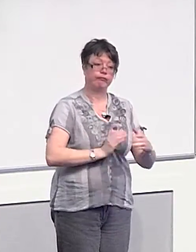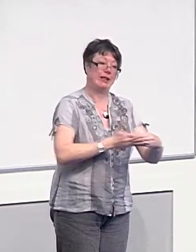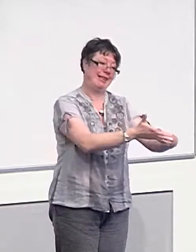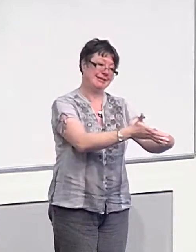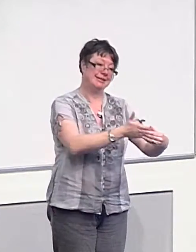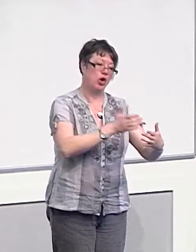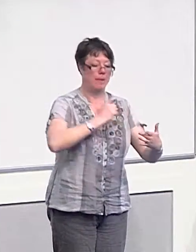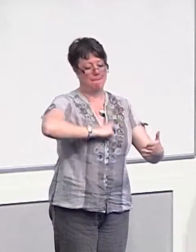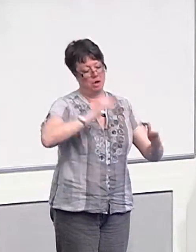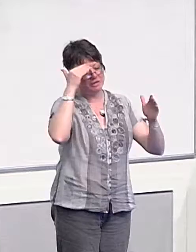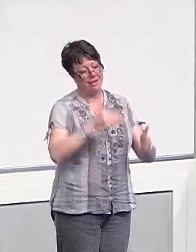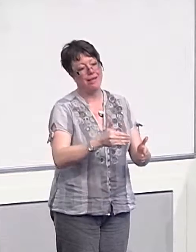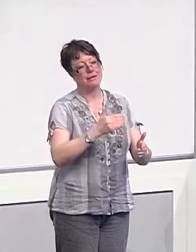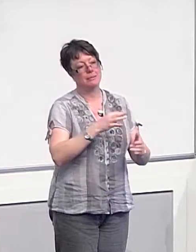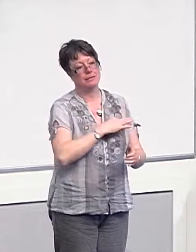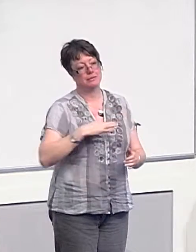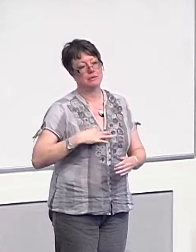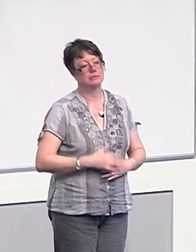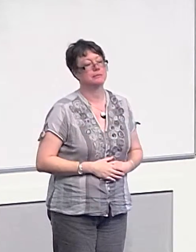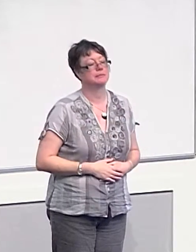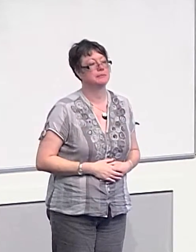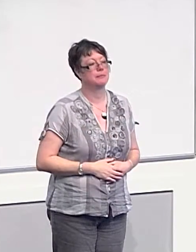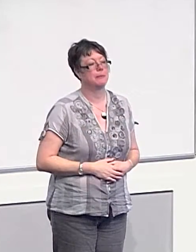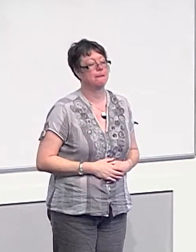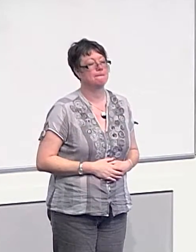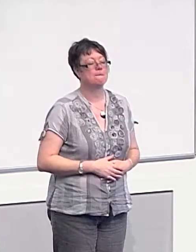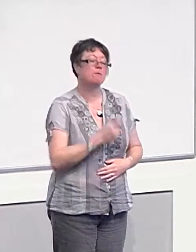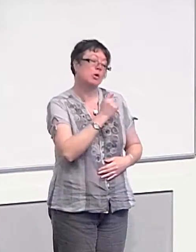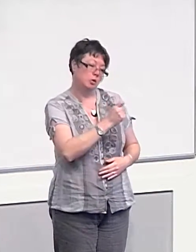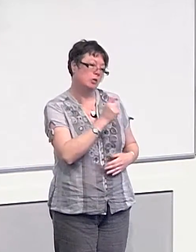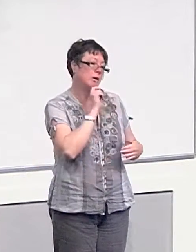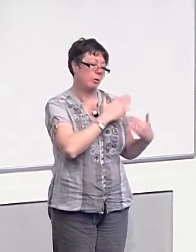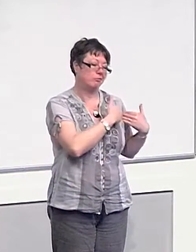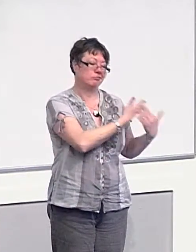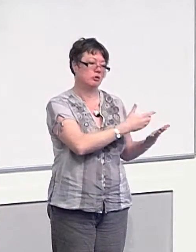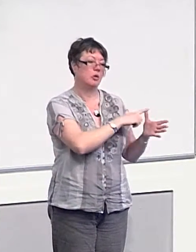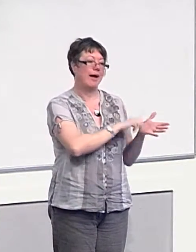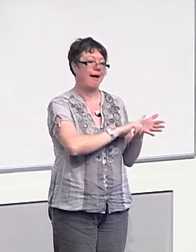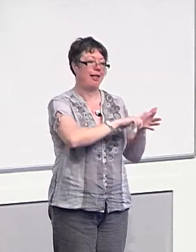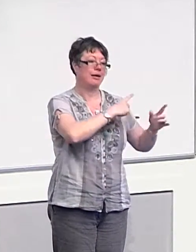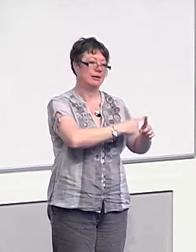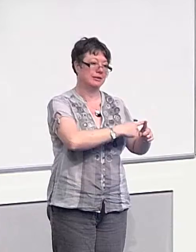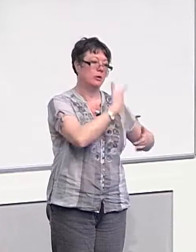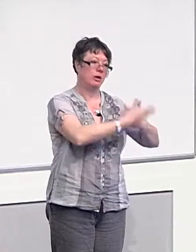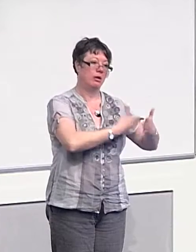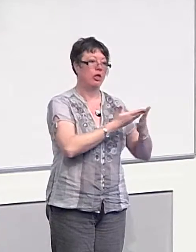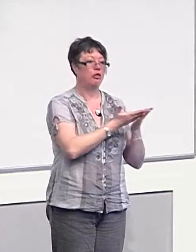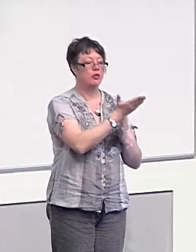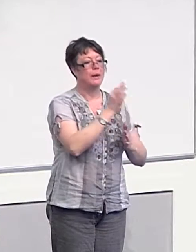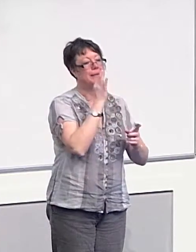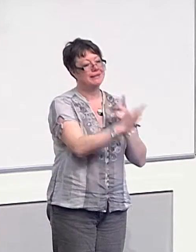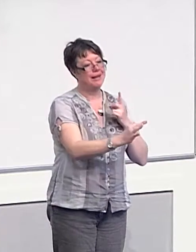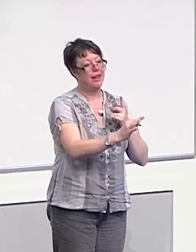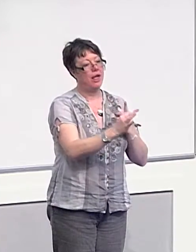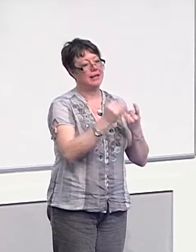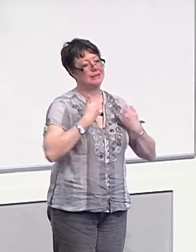So in a minute, Alex is going to take you through a particular pregnancy disorder. But